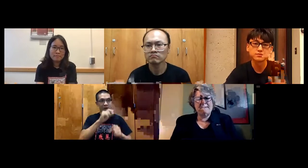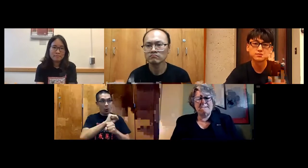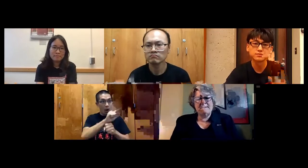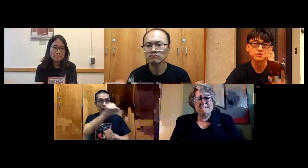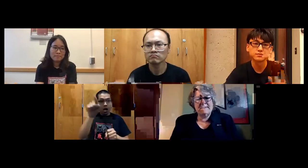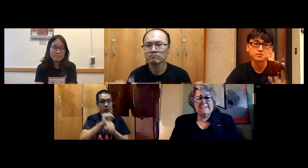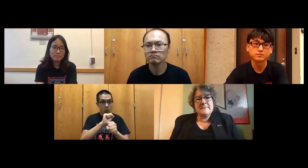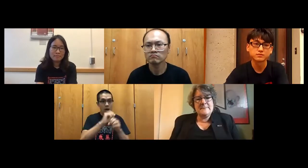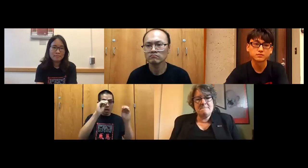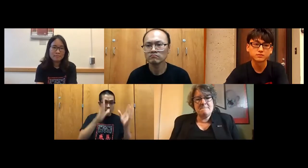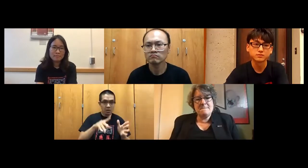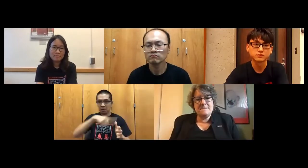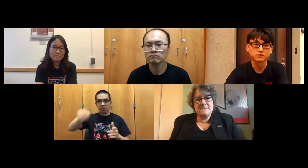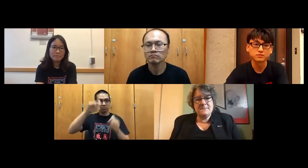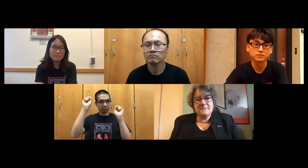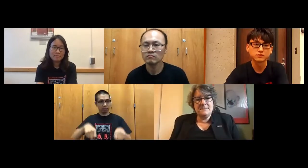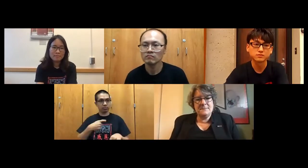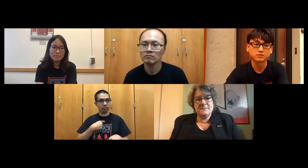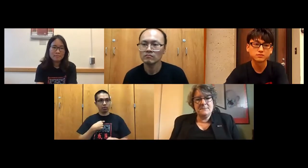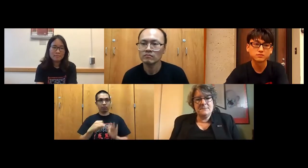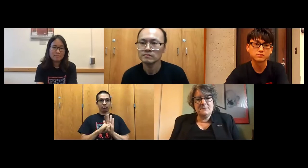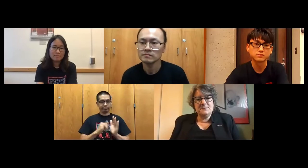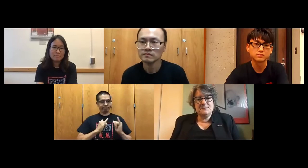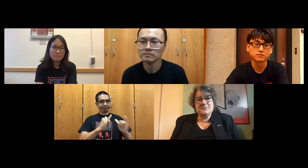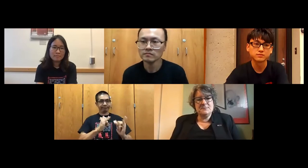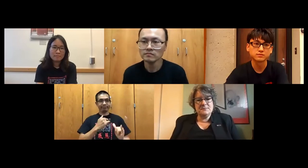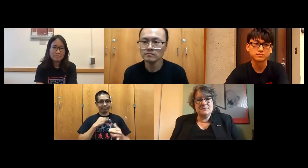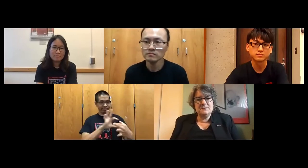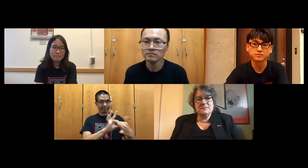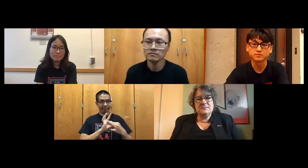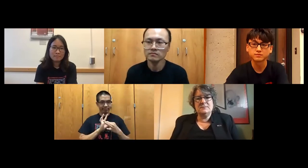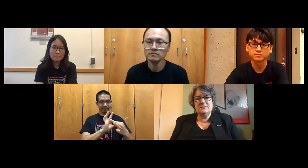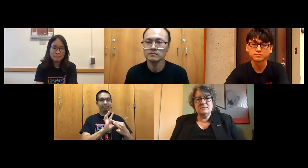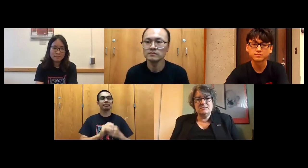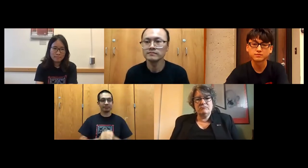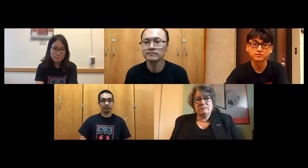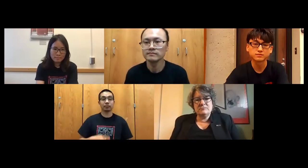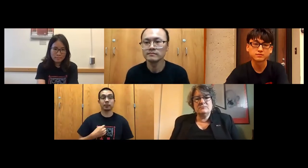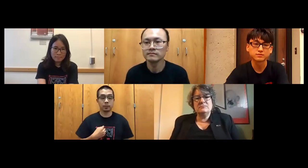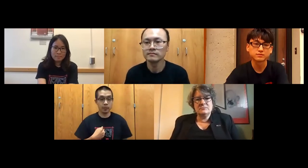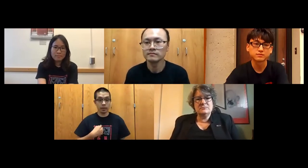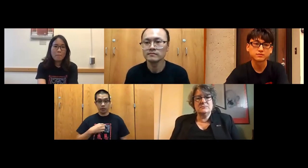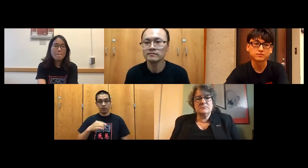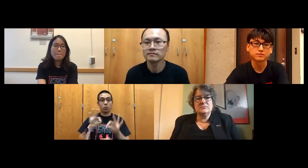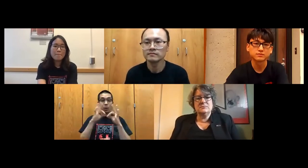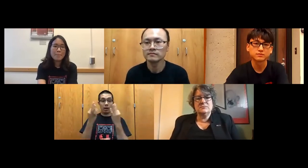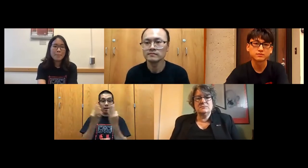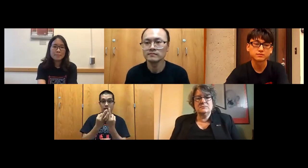and seeing that I was like them. They were teachers like I am a teacher. We identified the same. I had a connection